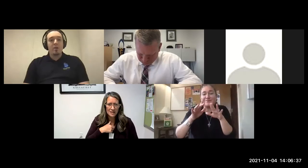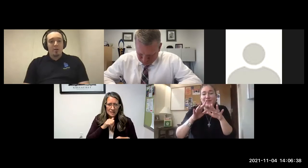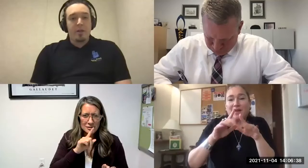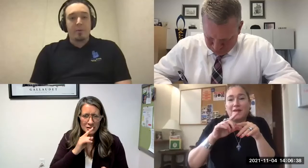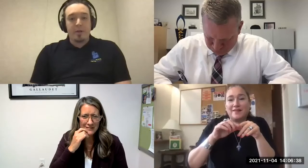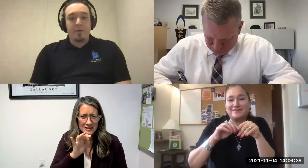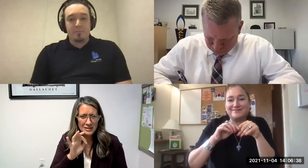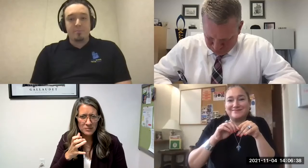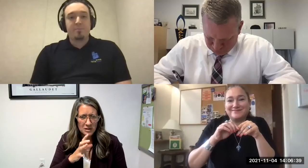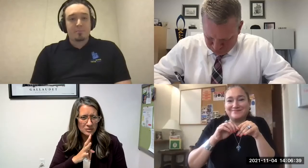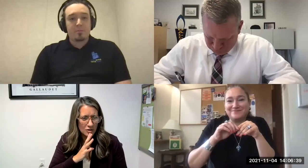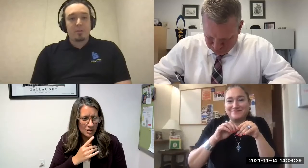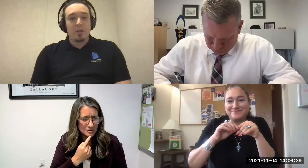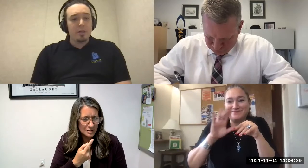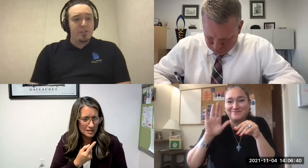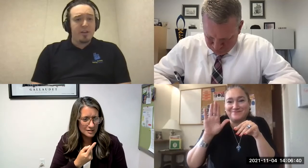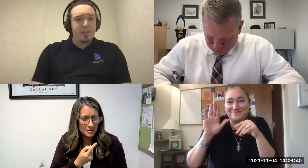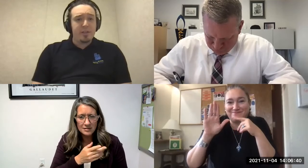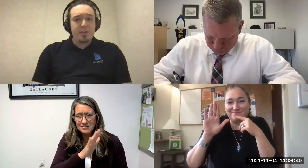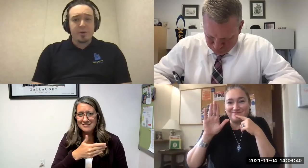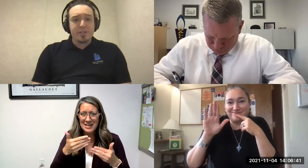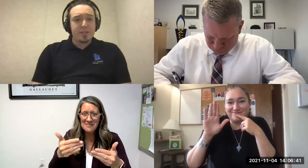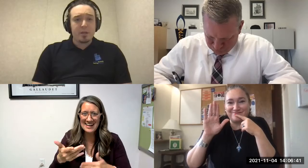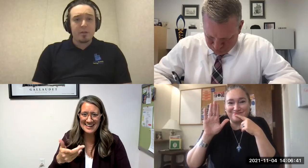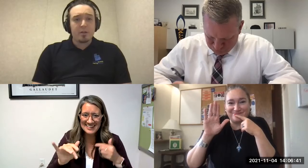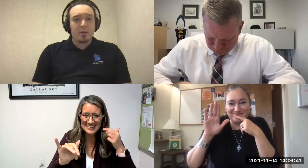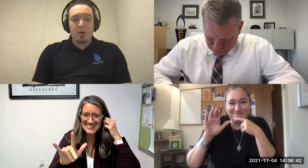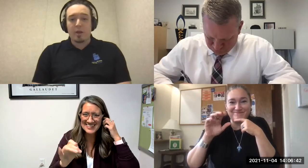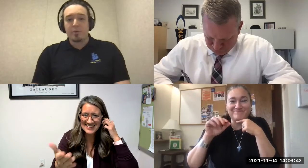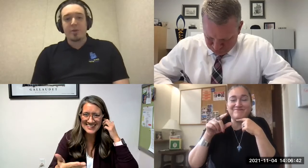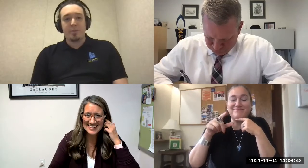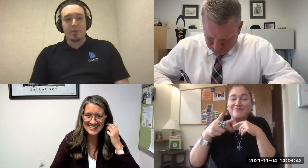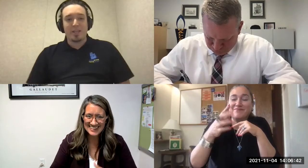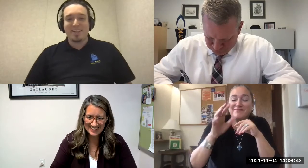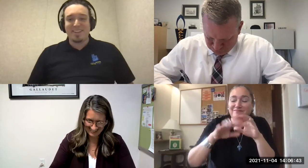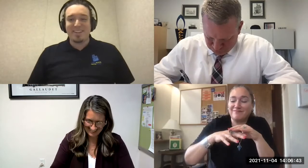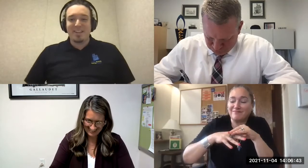Thank you, Rory. Jeff, did you want to say something? Oh, okay, we'll just go ahead with Julie.